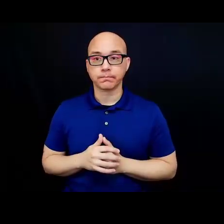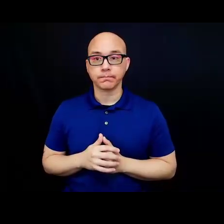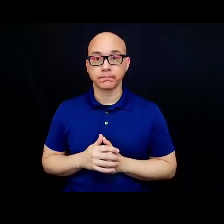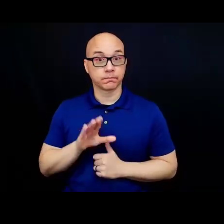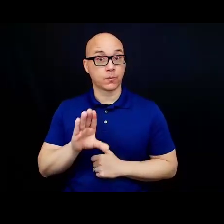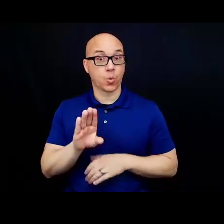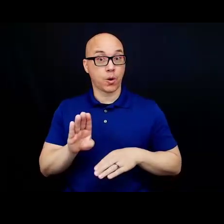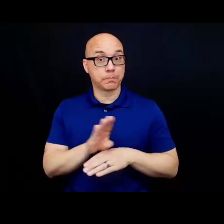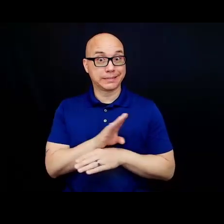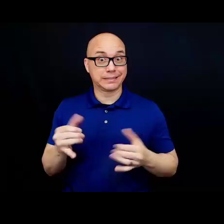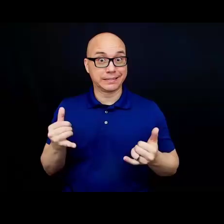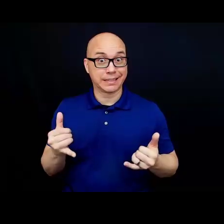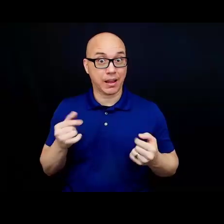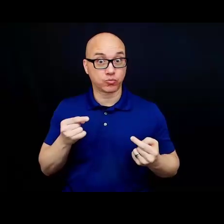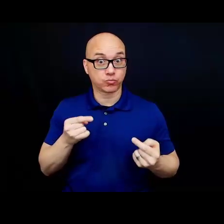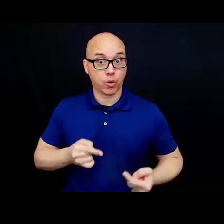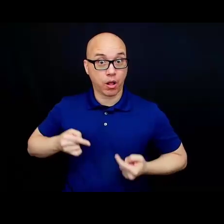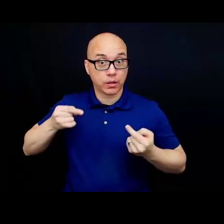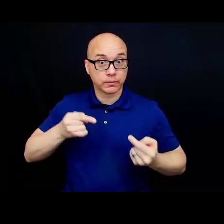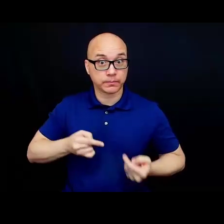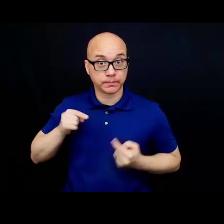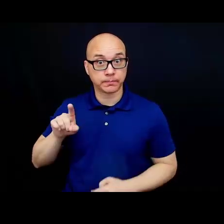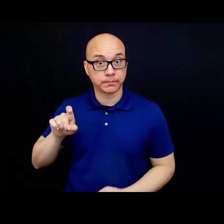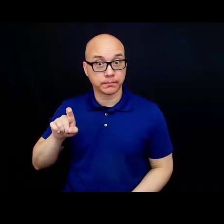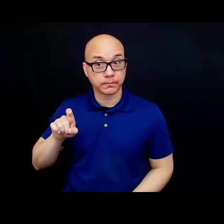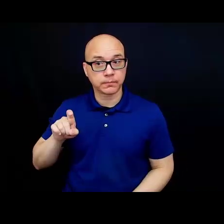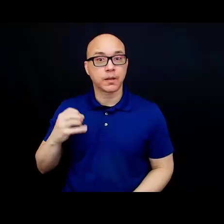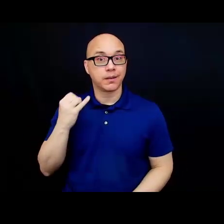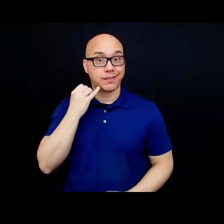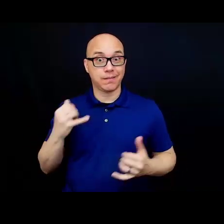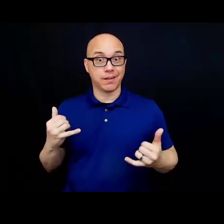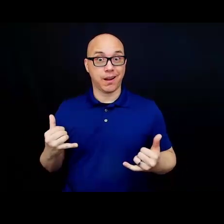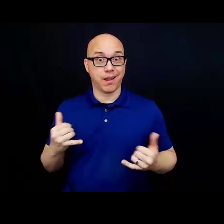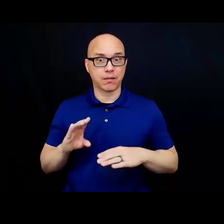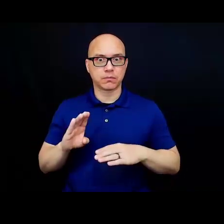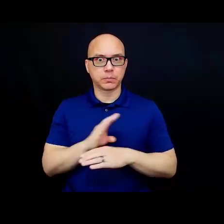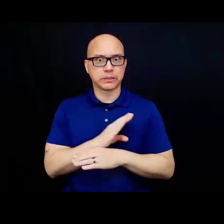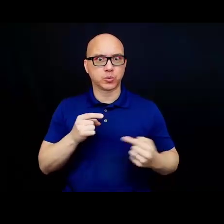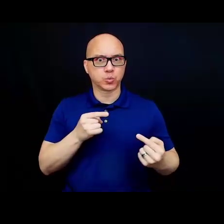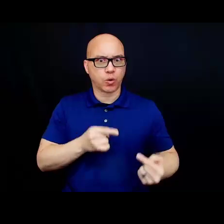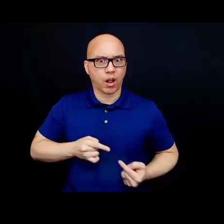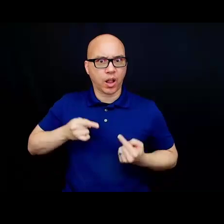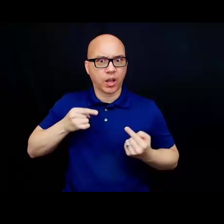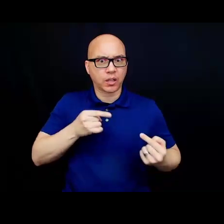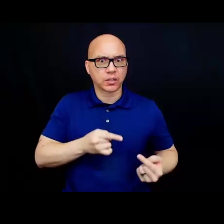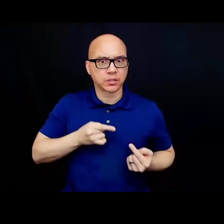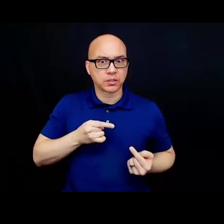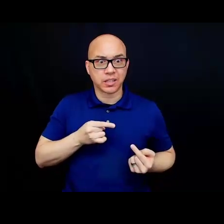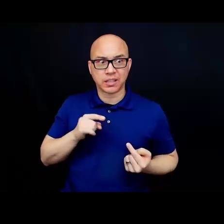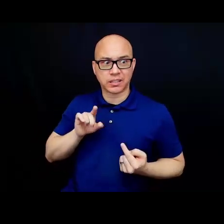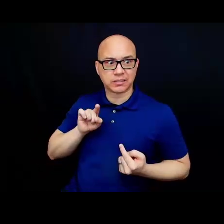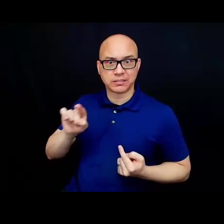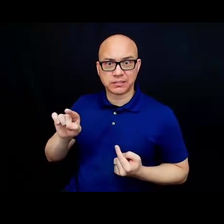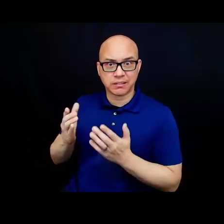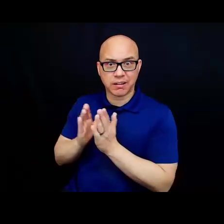distress? That's very important, because if your business is in distress, looking to get access to capital or get a